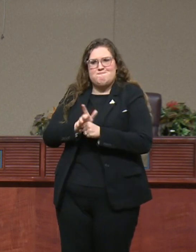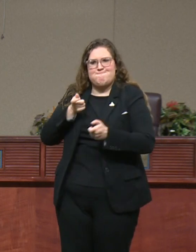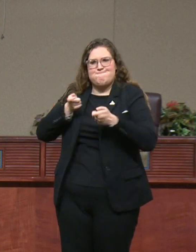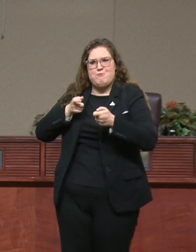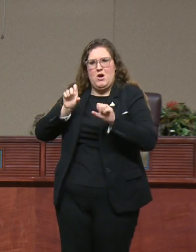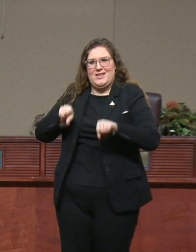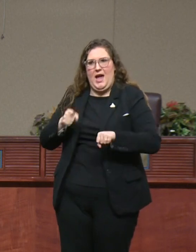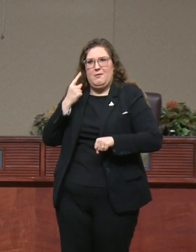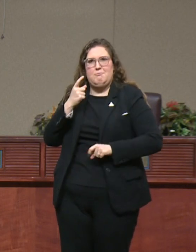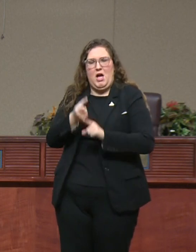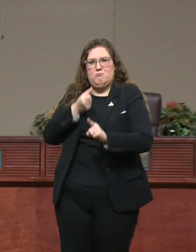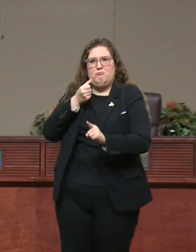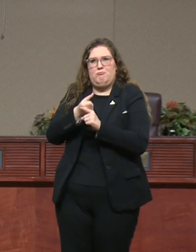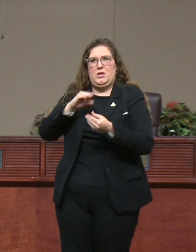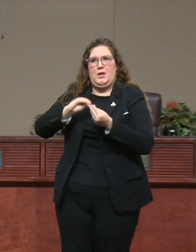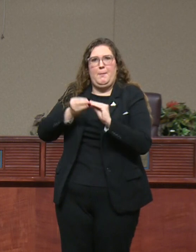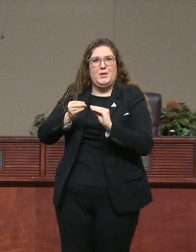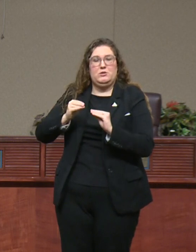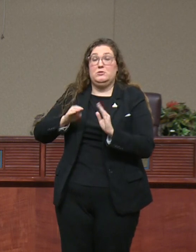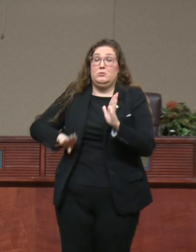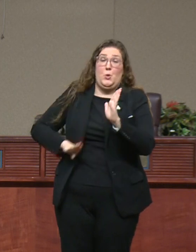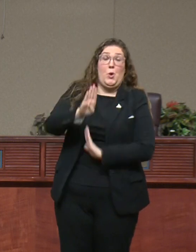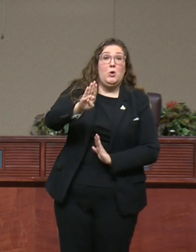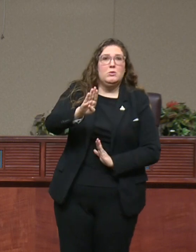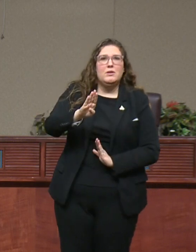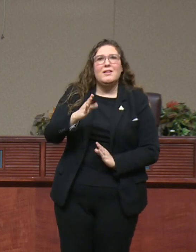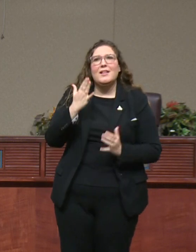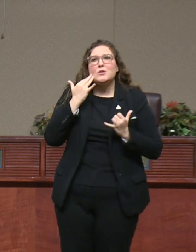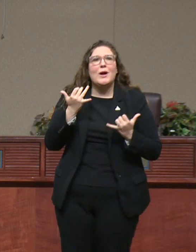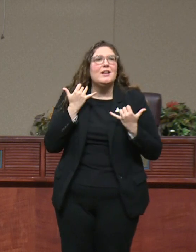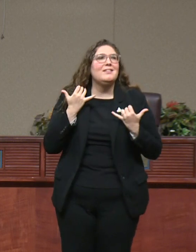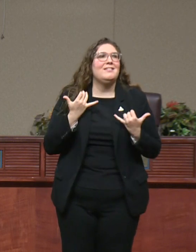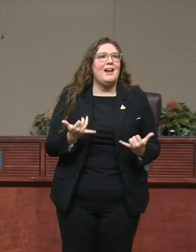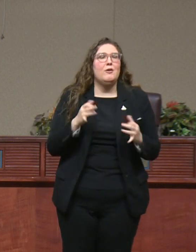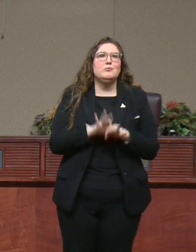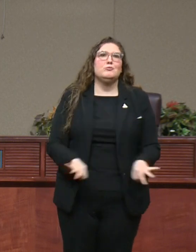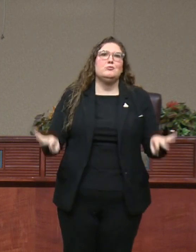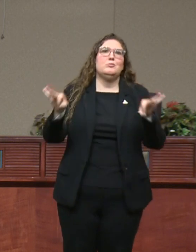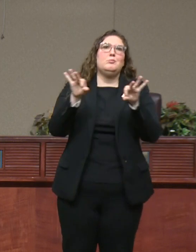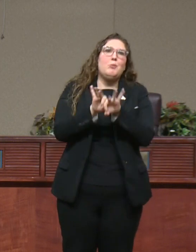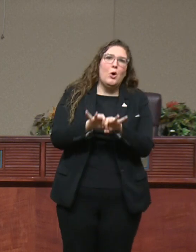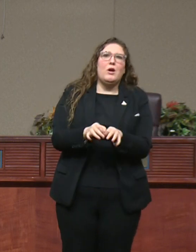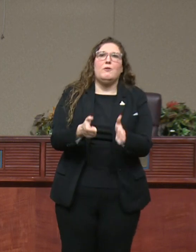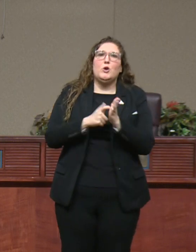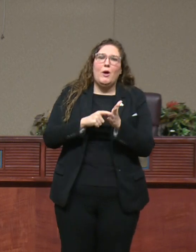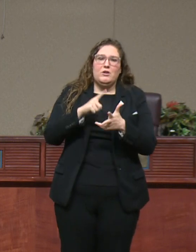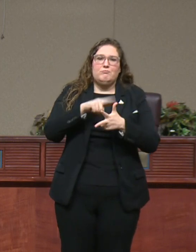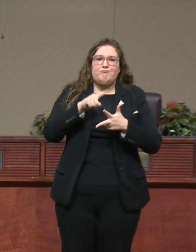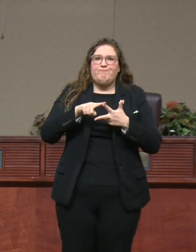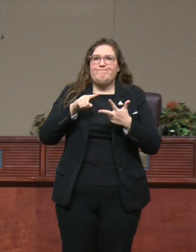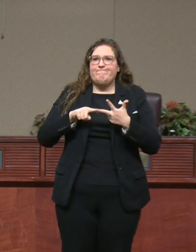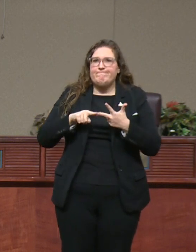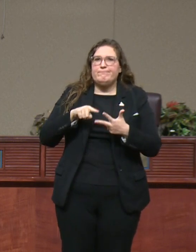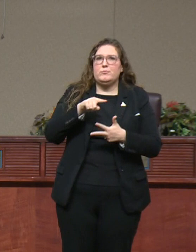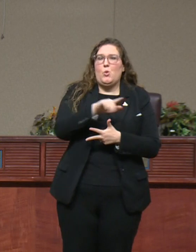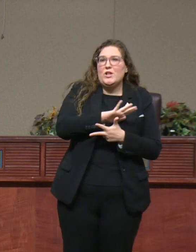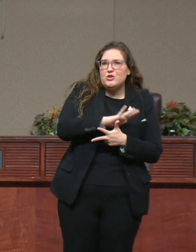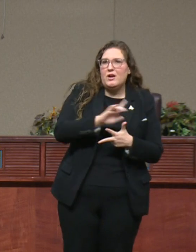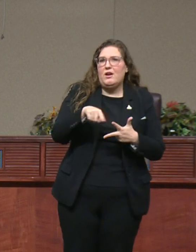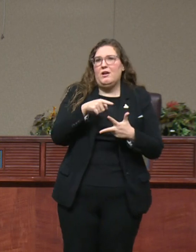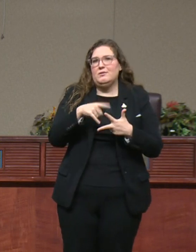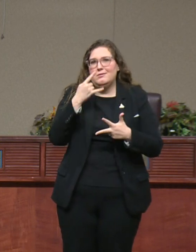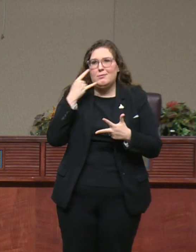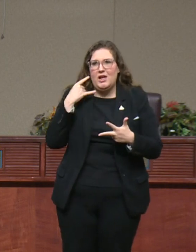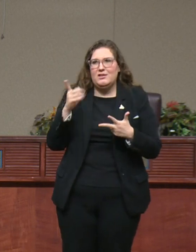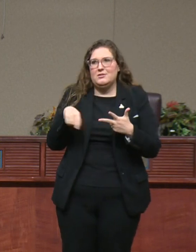to carry those preventive measures. For those people who are mostly asymptomatic, who will have a